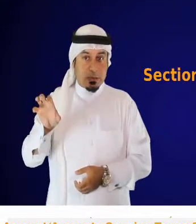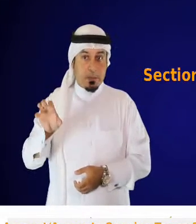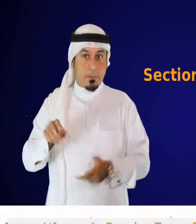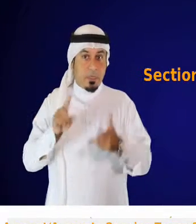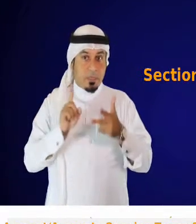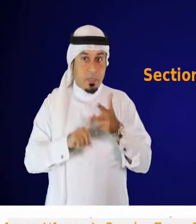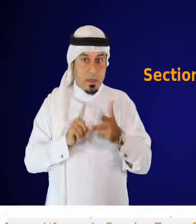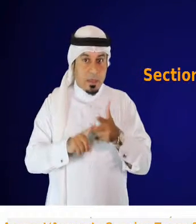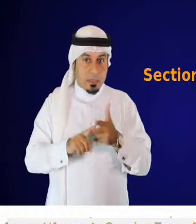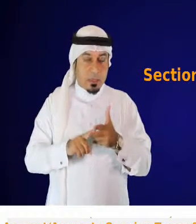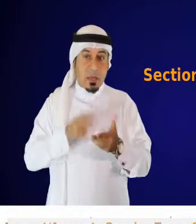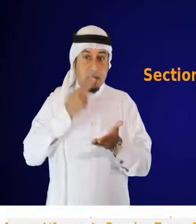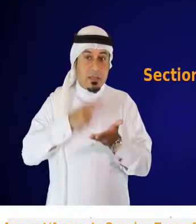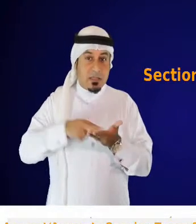3. Bank SMS.